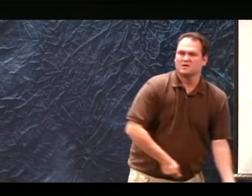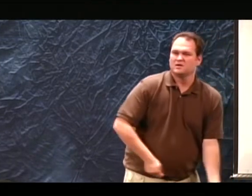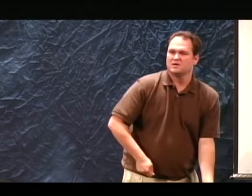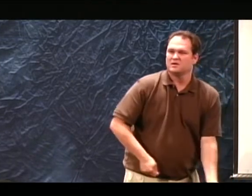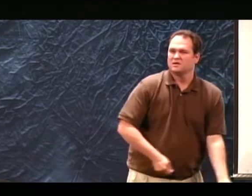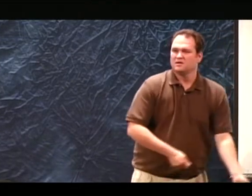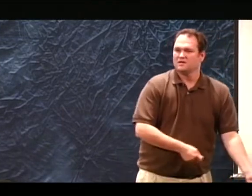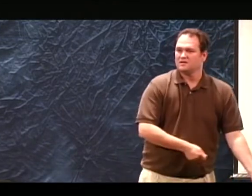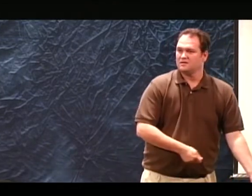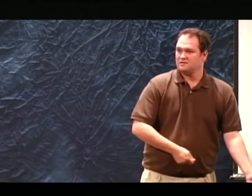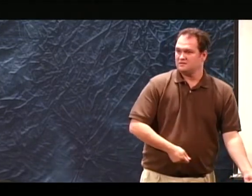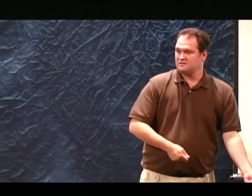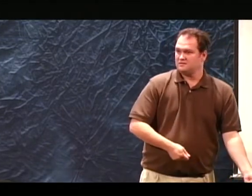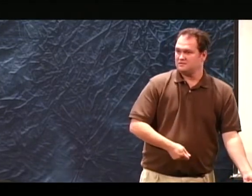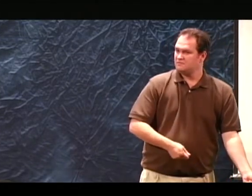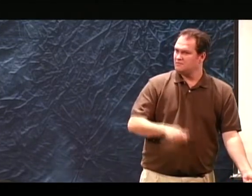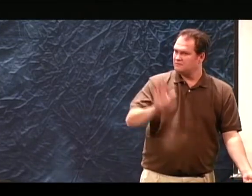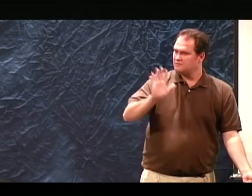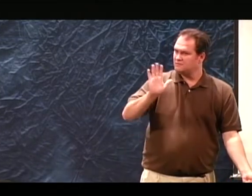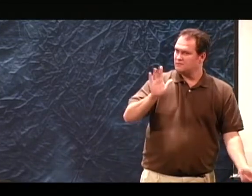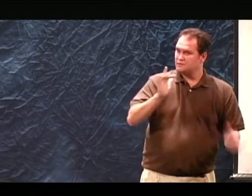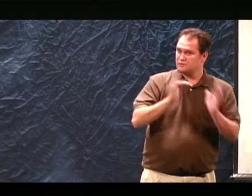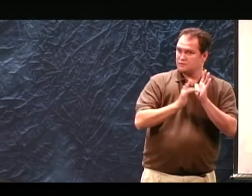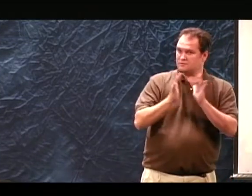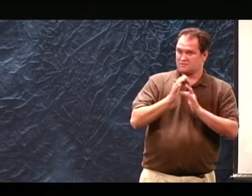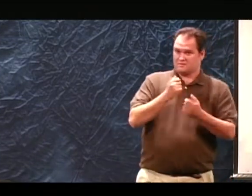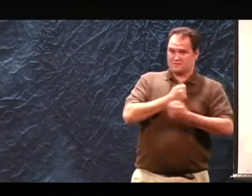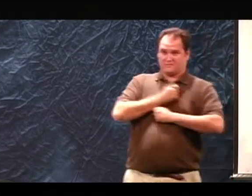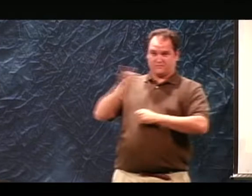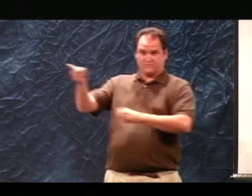and rather than doing your duty with the light they're consumed by bitterness